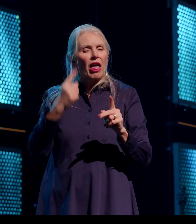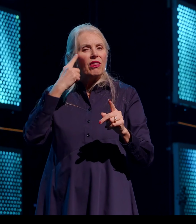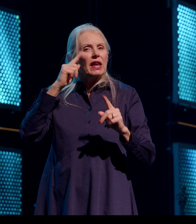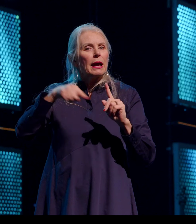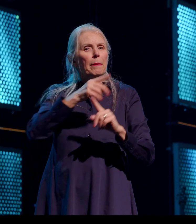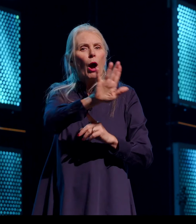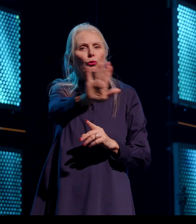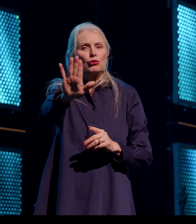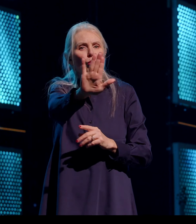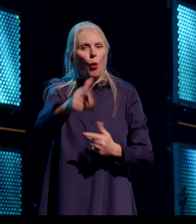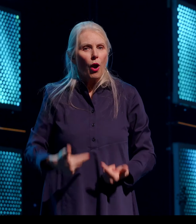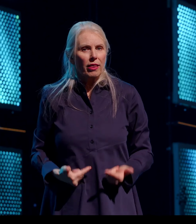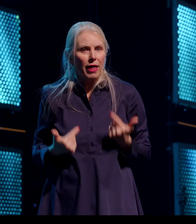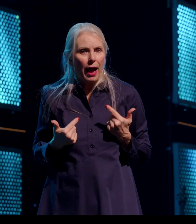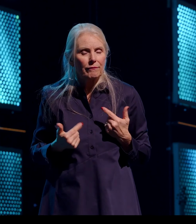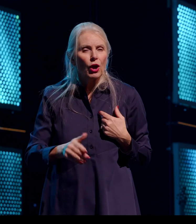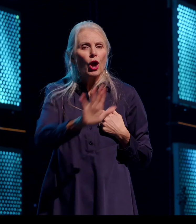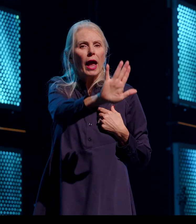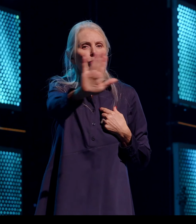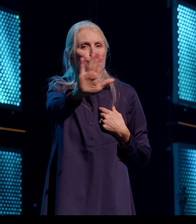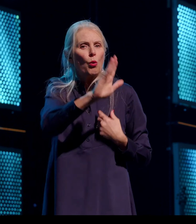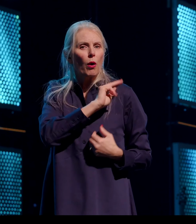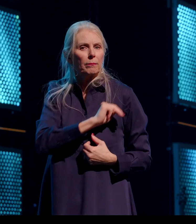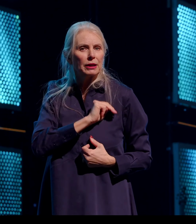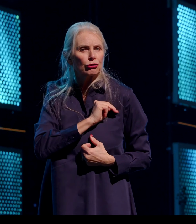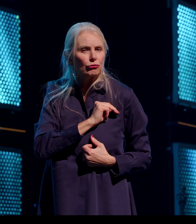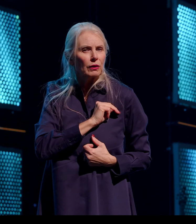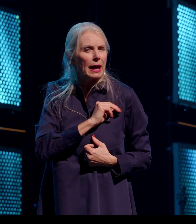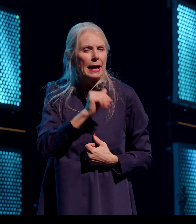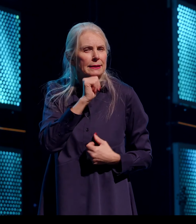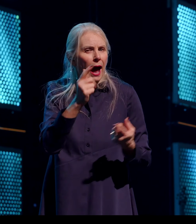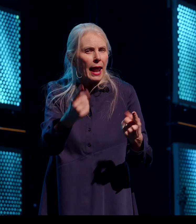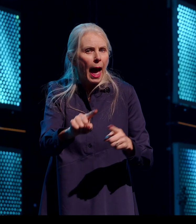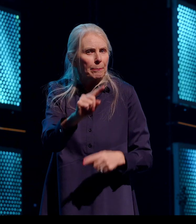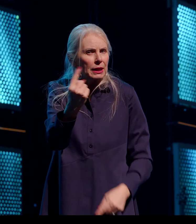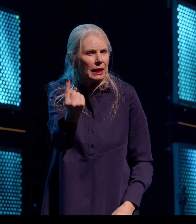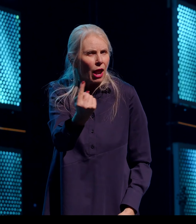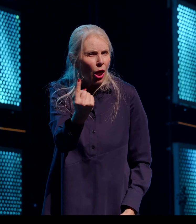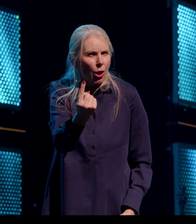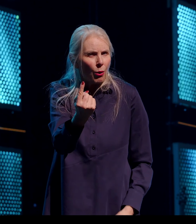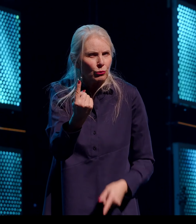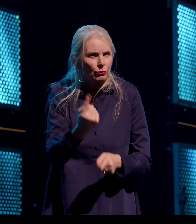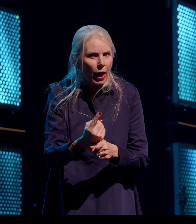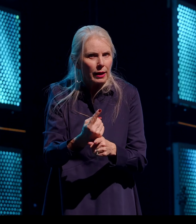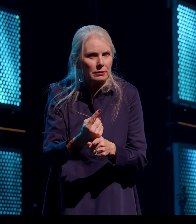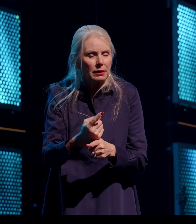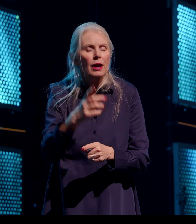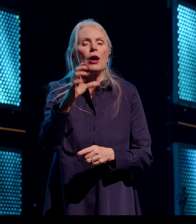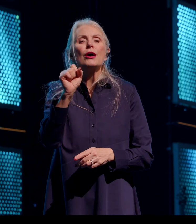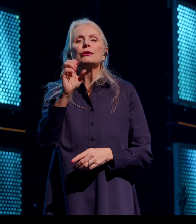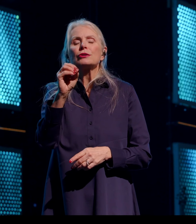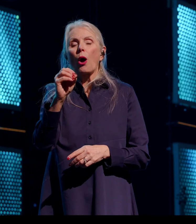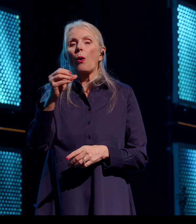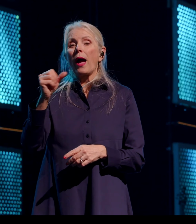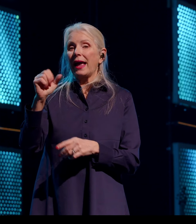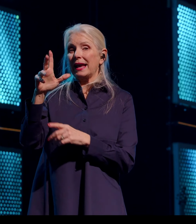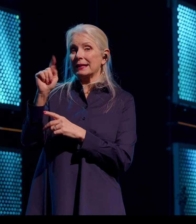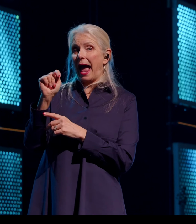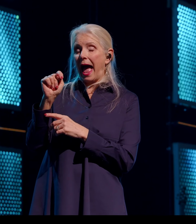with. You're not doing it by yourself, are you? Paul did it with others. In fact, if you were to read the end of Acts